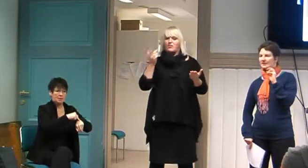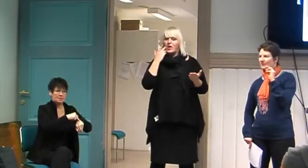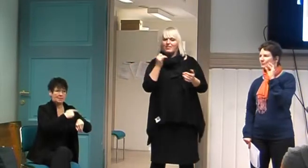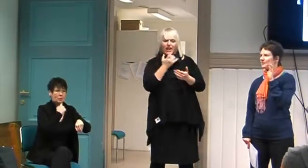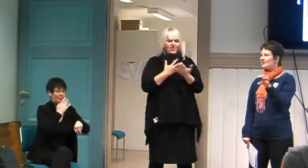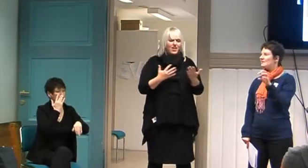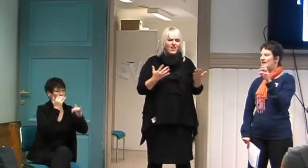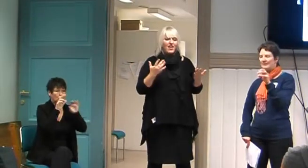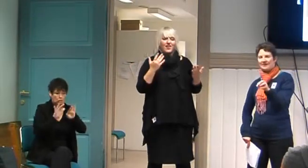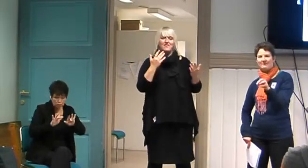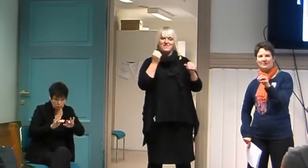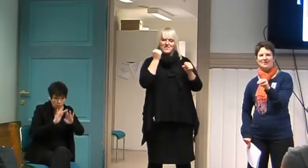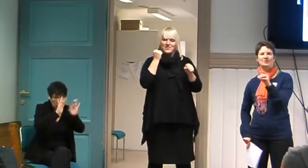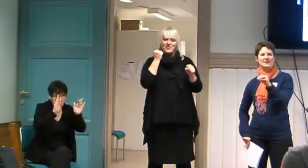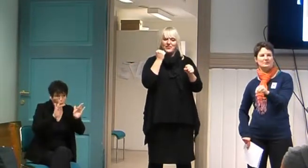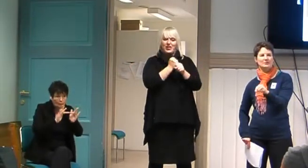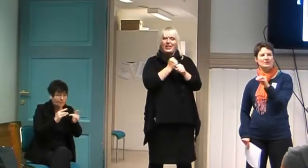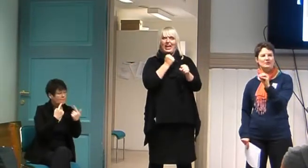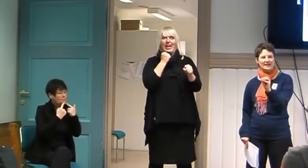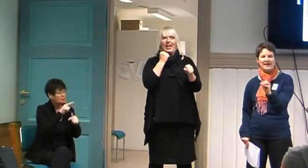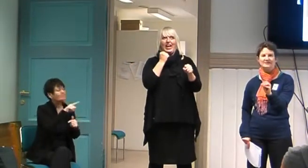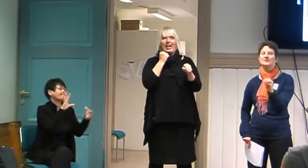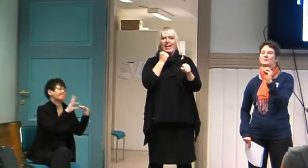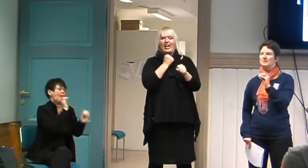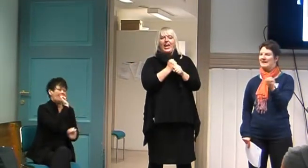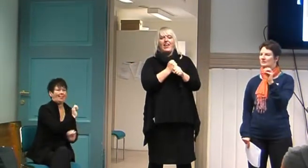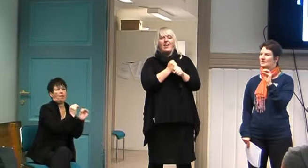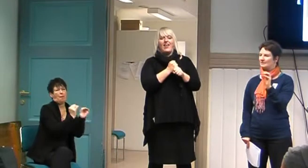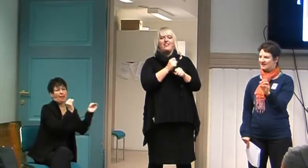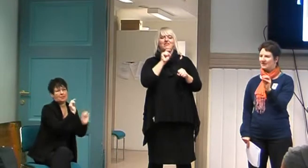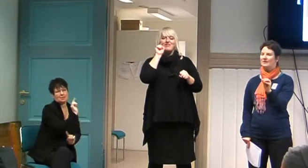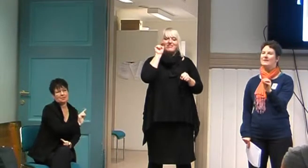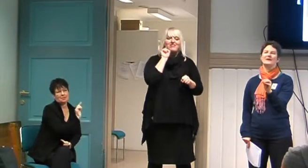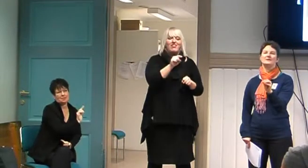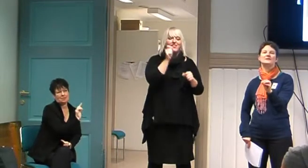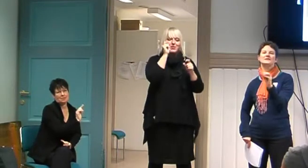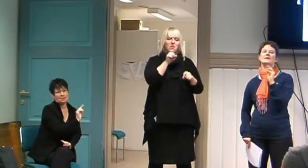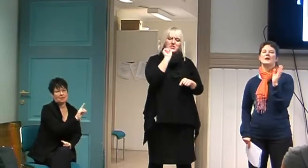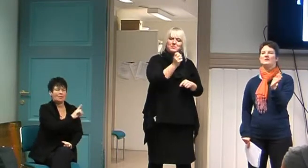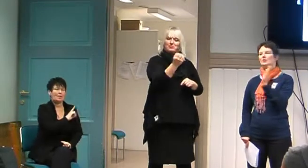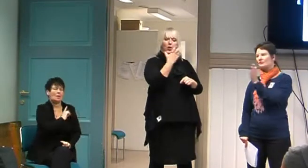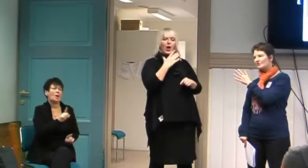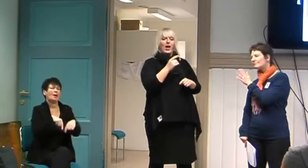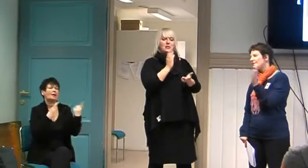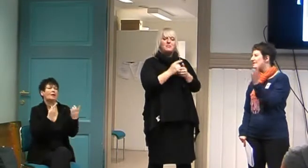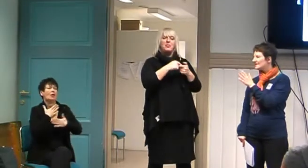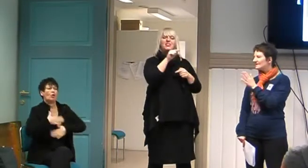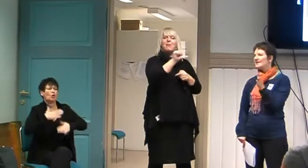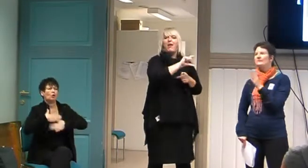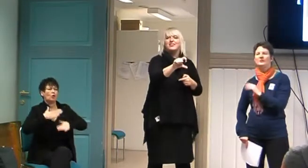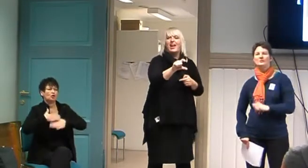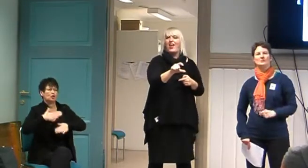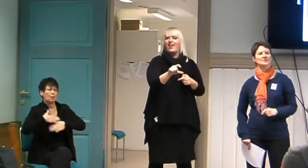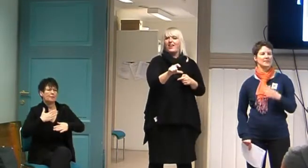that the information they were looking at was about a particular palace and that they didn't